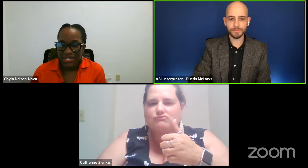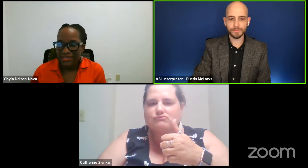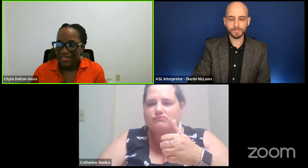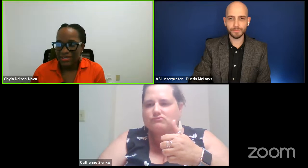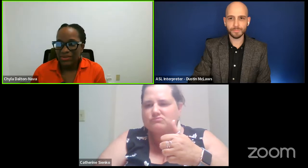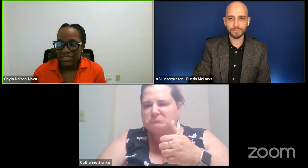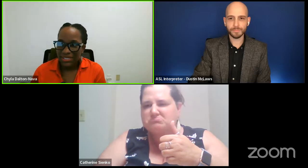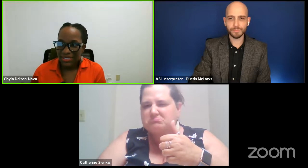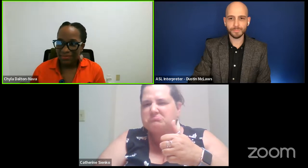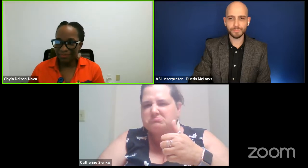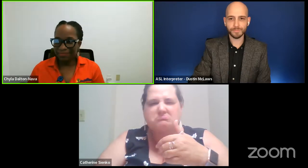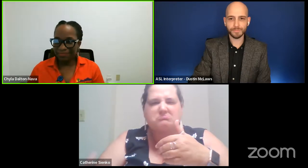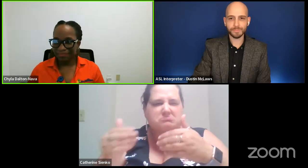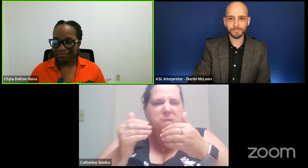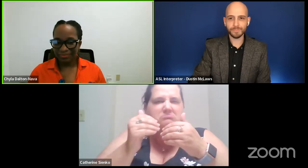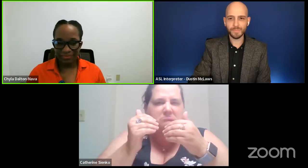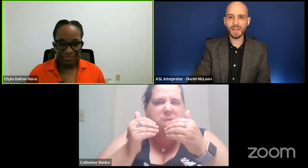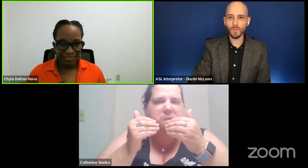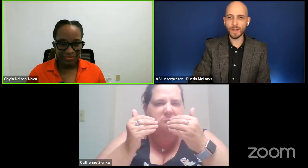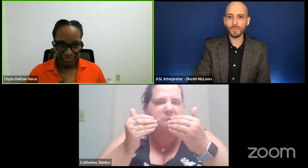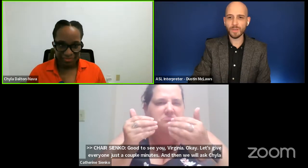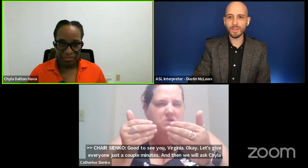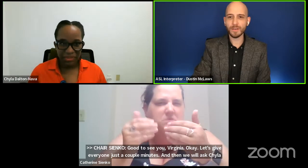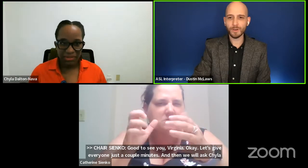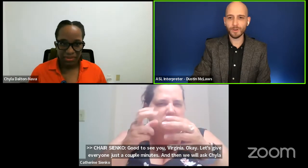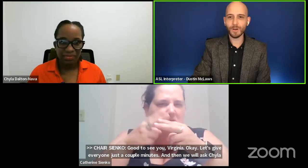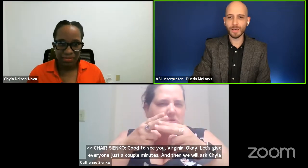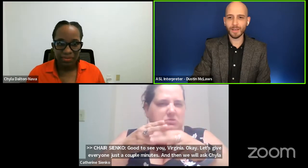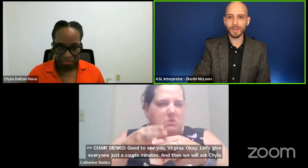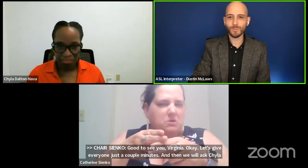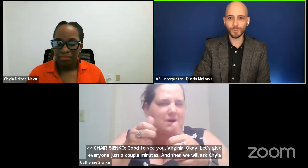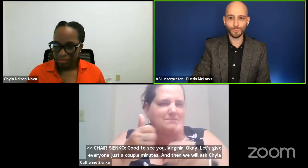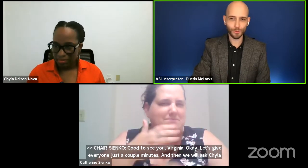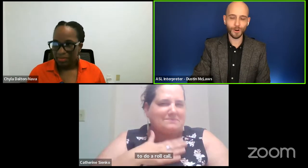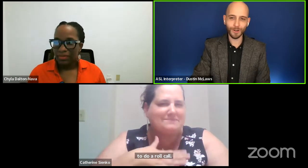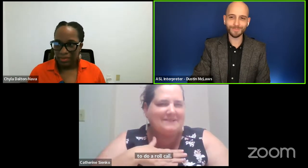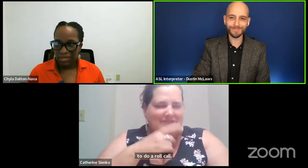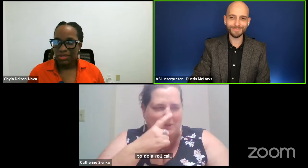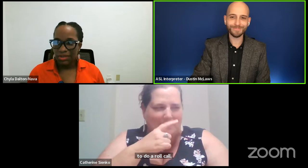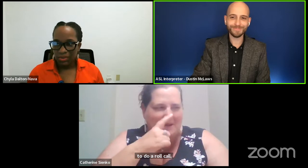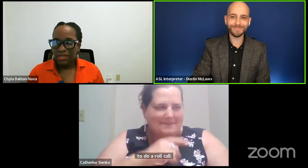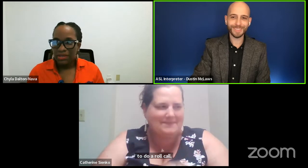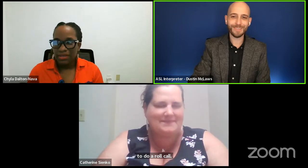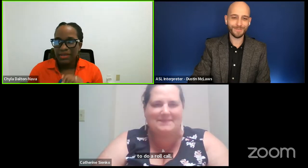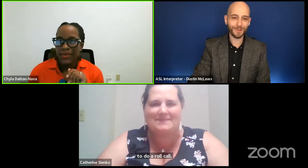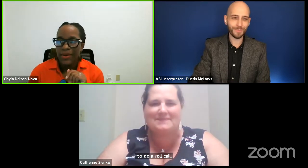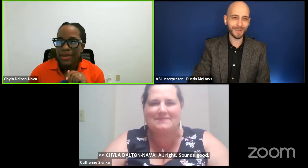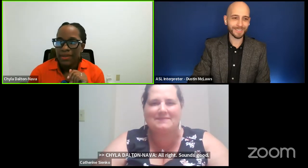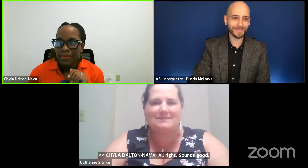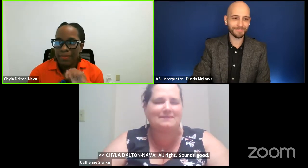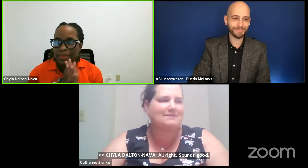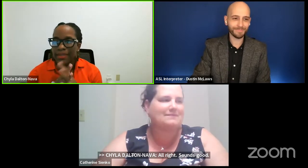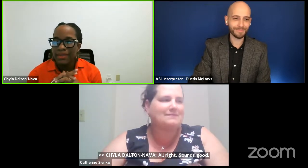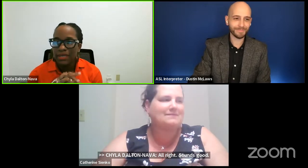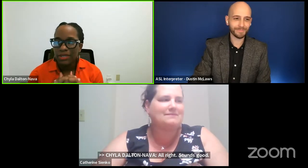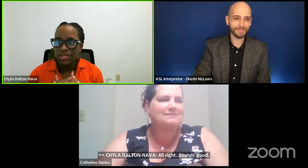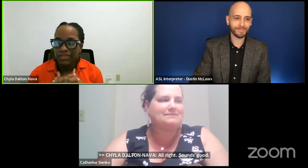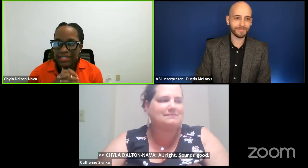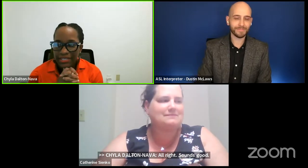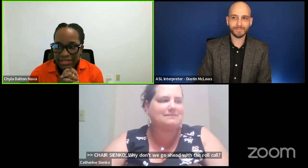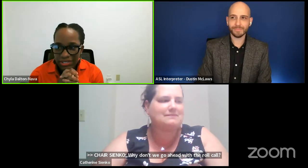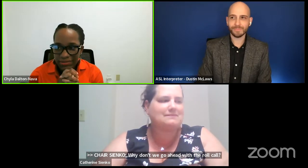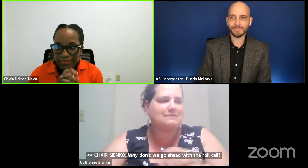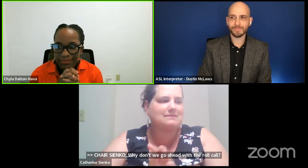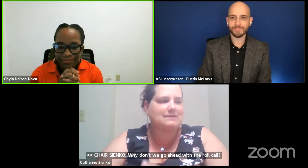All right, sounds good. Yeah, why don't we go ahead with the roll call, Sure will. if you don't mind.